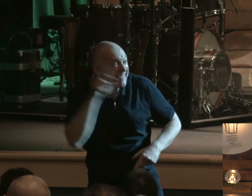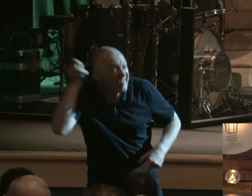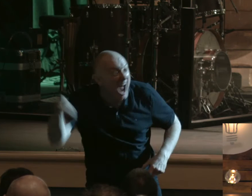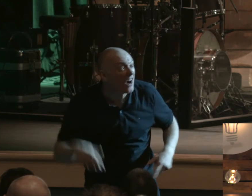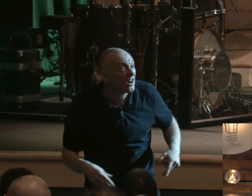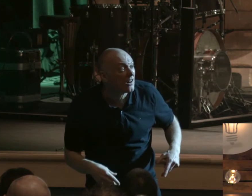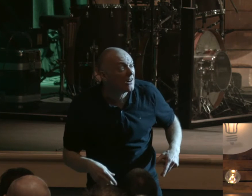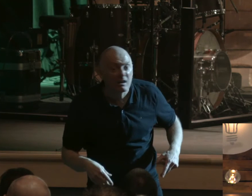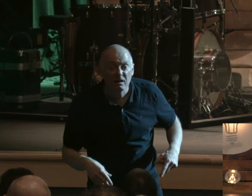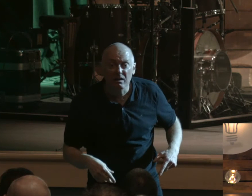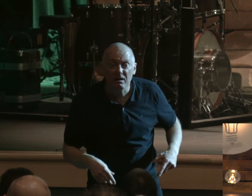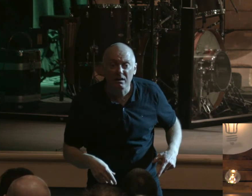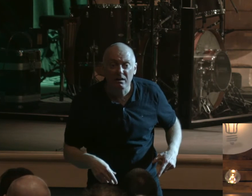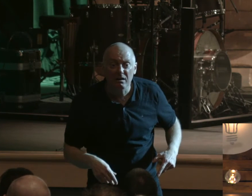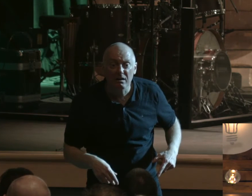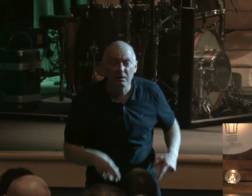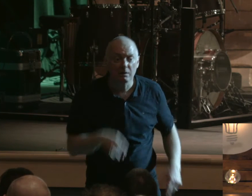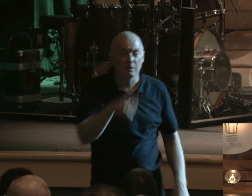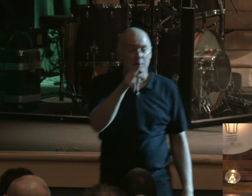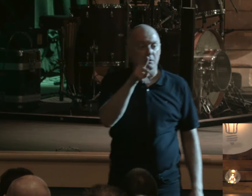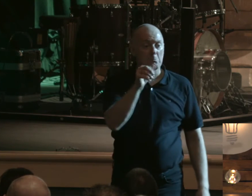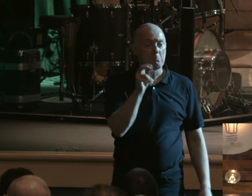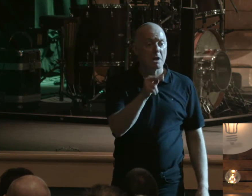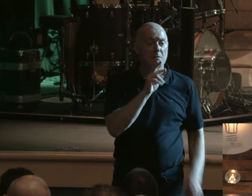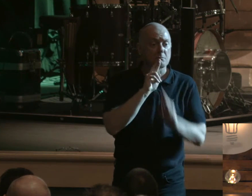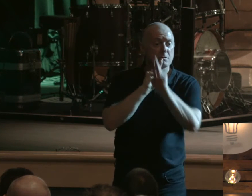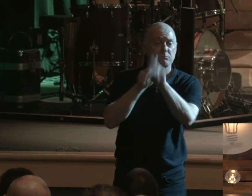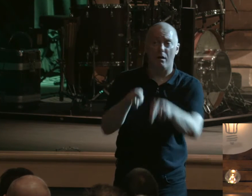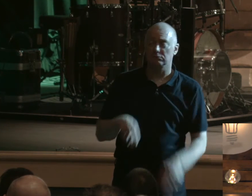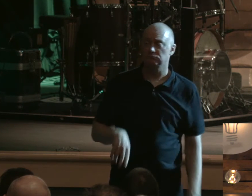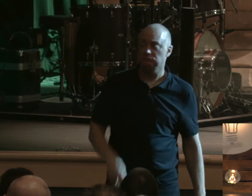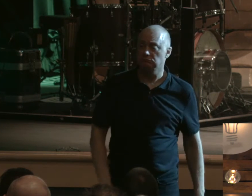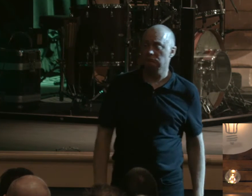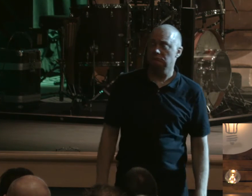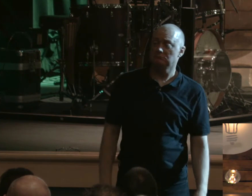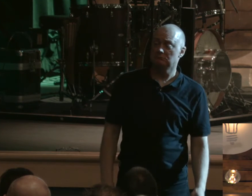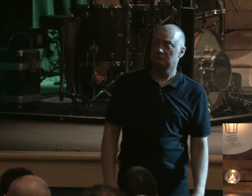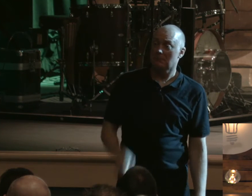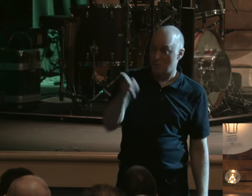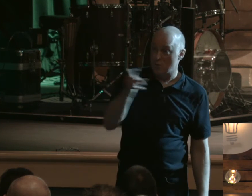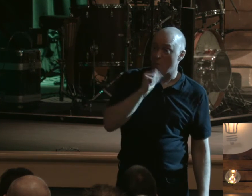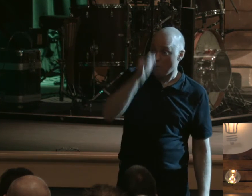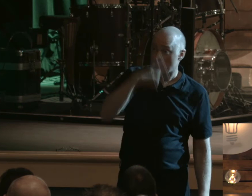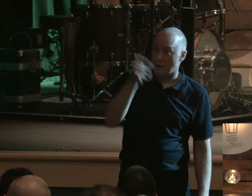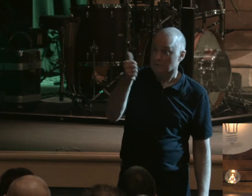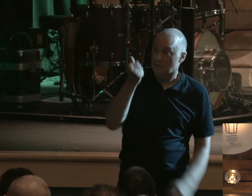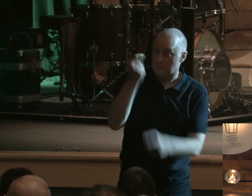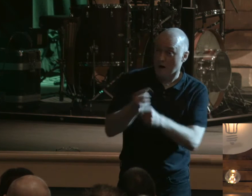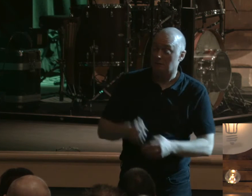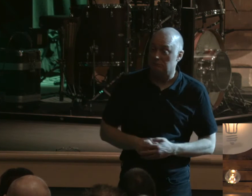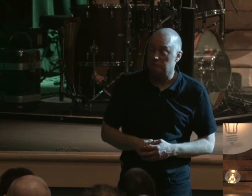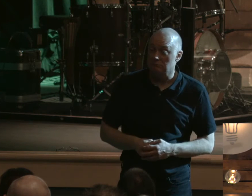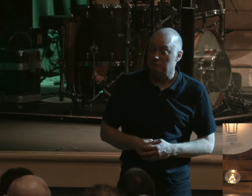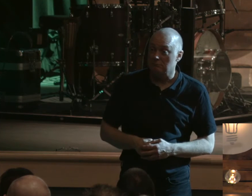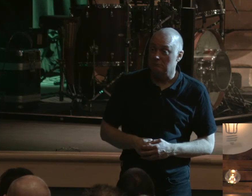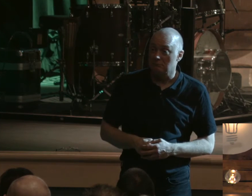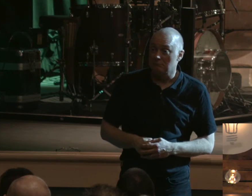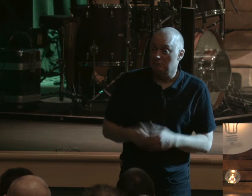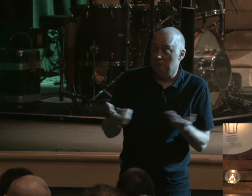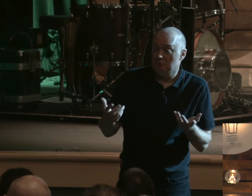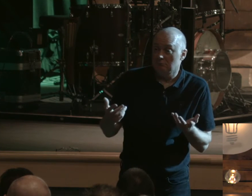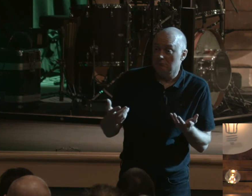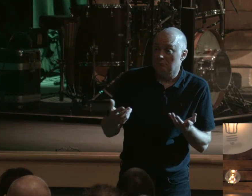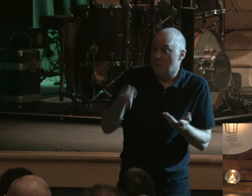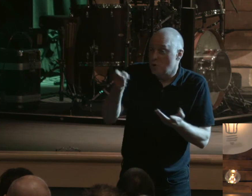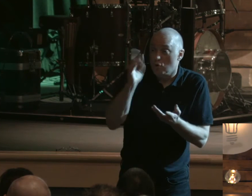cannibals. And Payton responded, he said, Mr. Dixon, you are advanced in years now, and your own